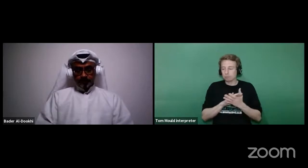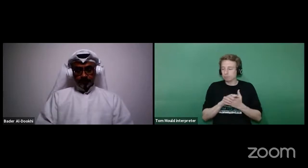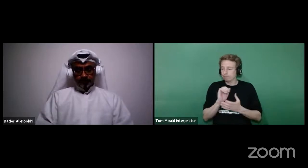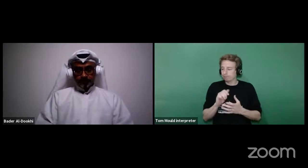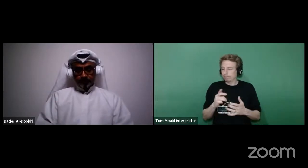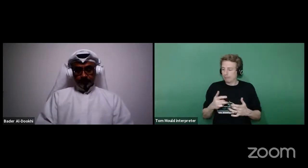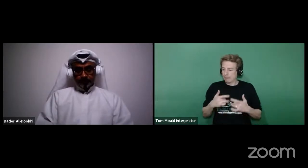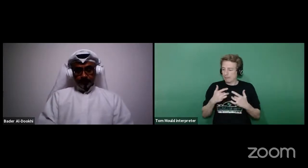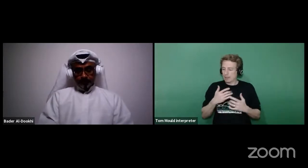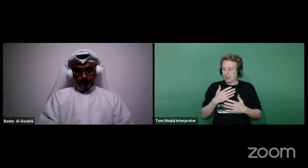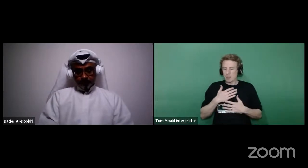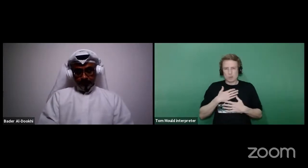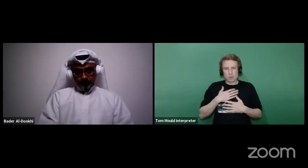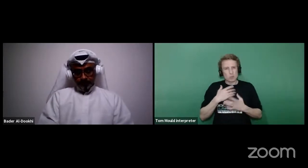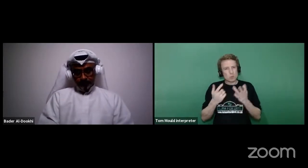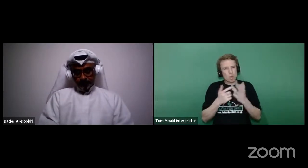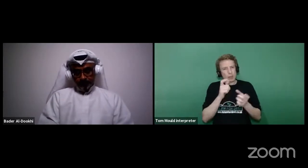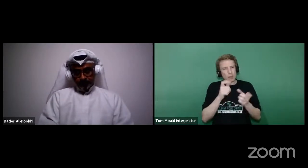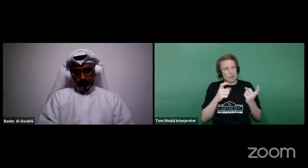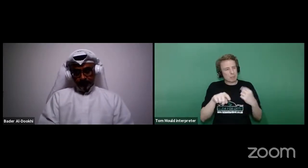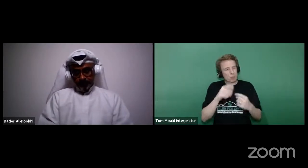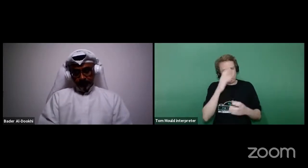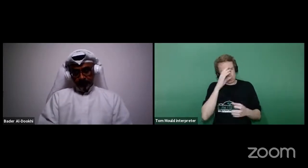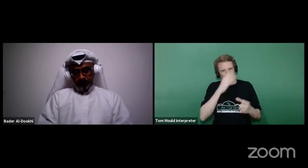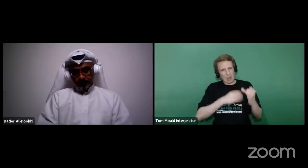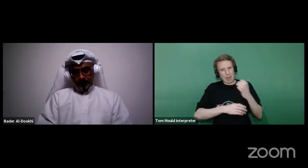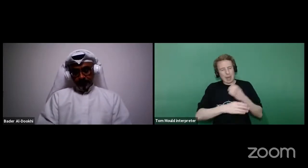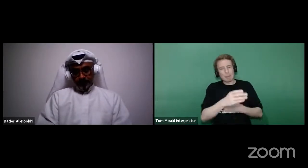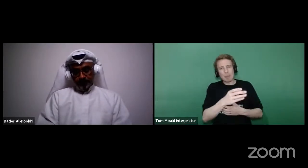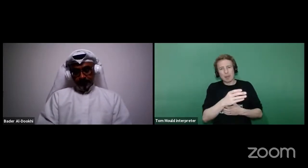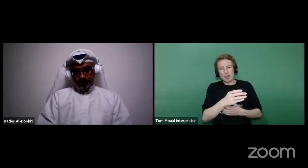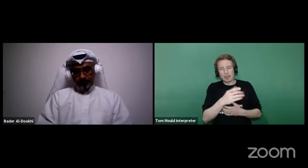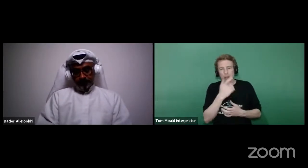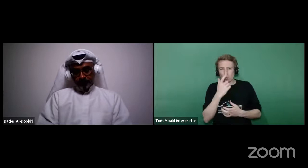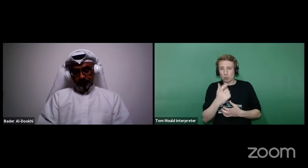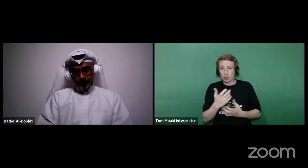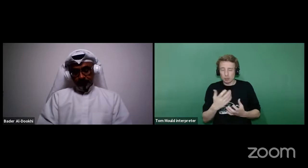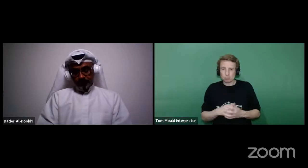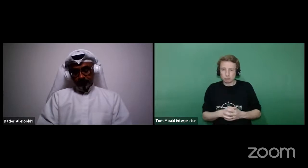empathy with others, such that the